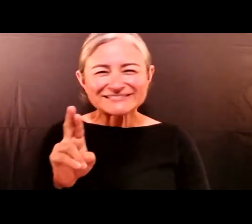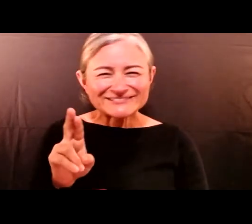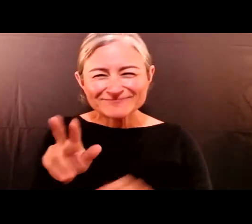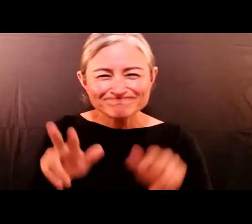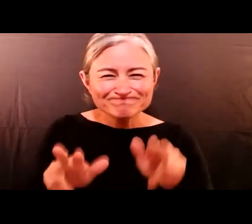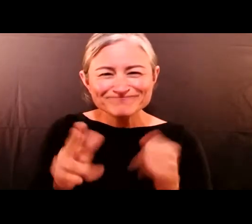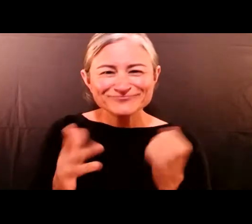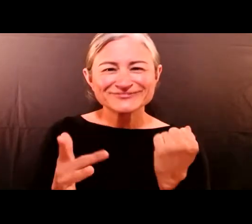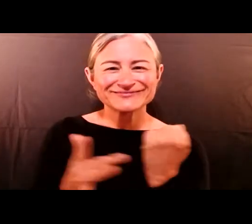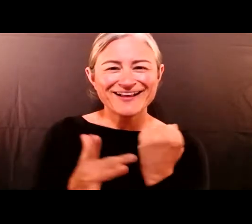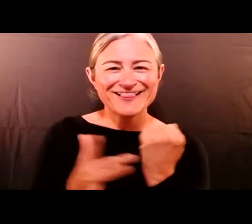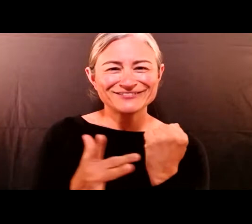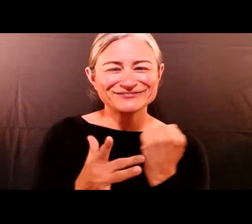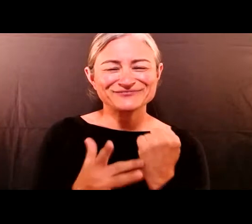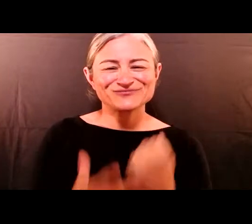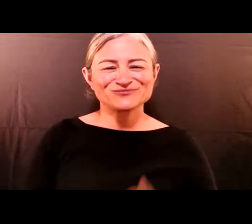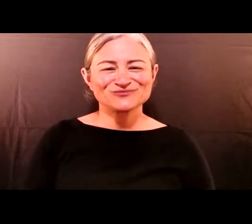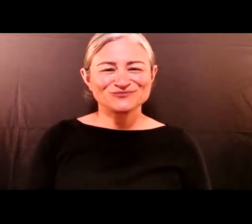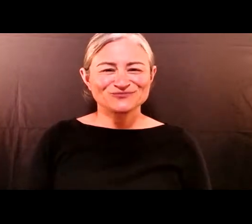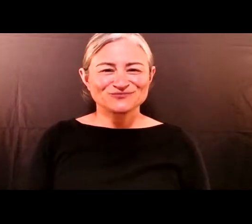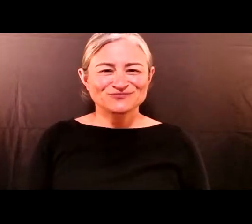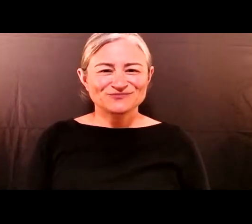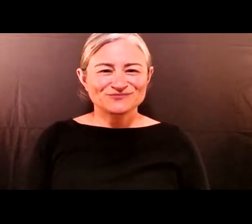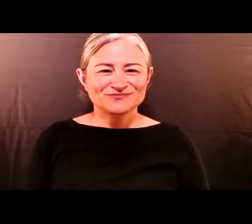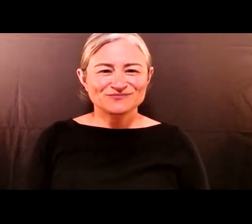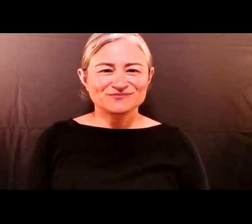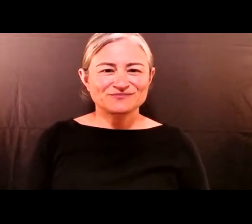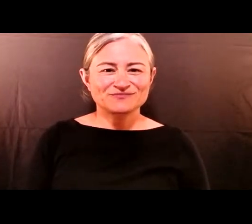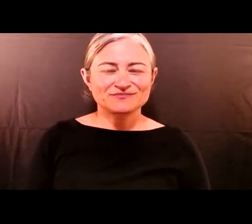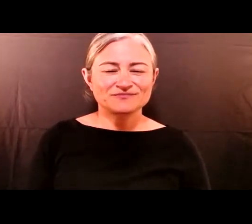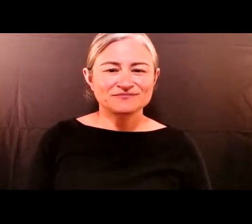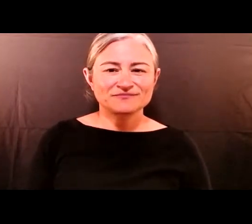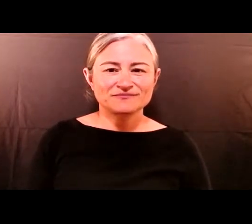I'm sorry, forgive my unease at the tech here.